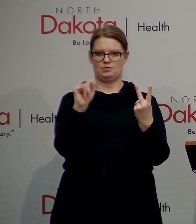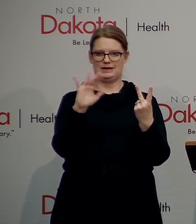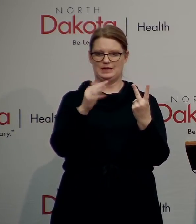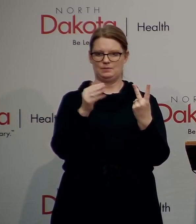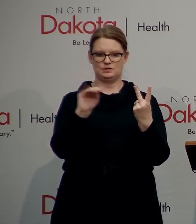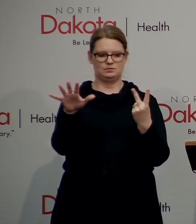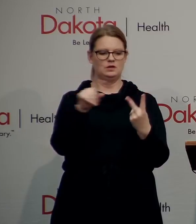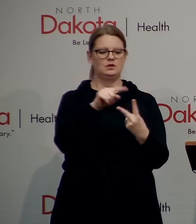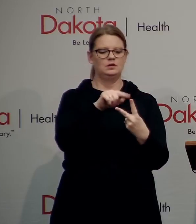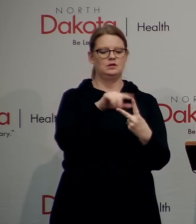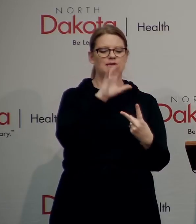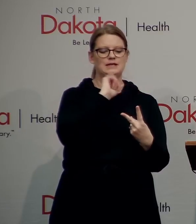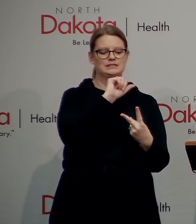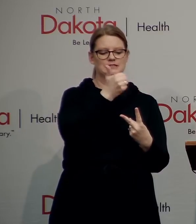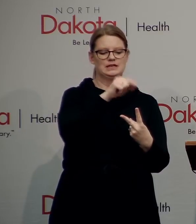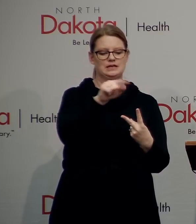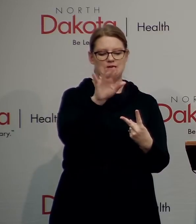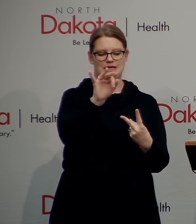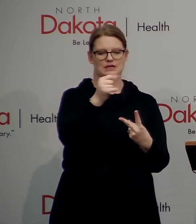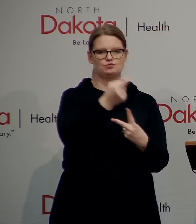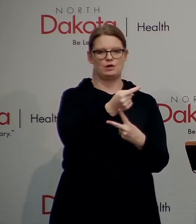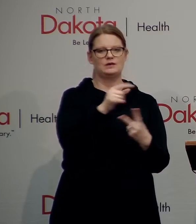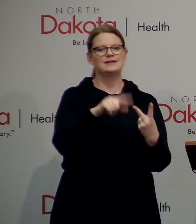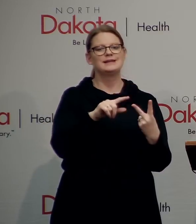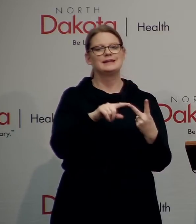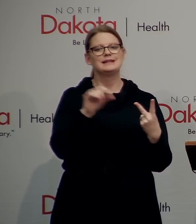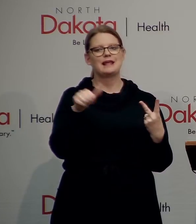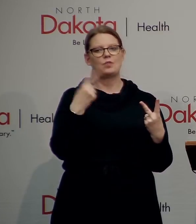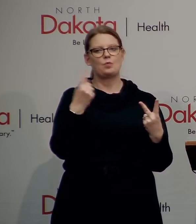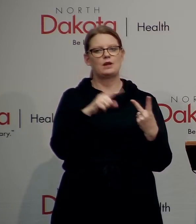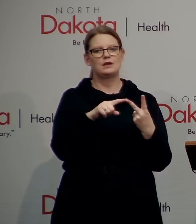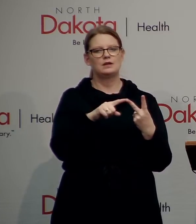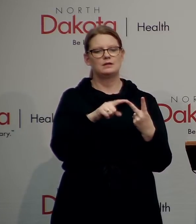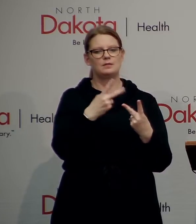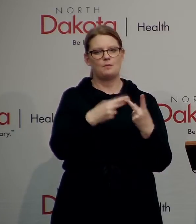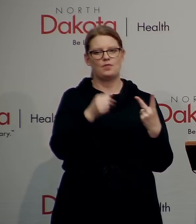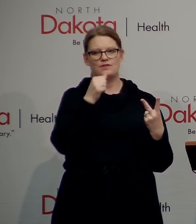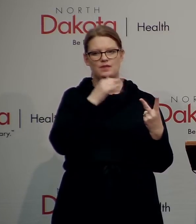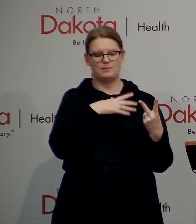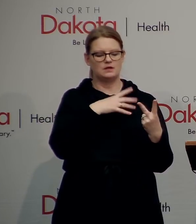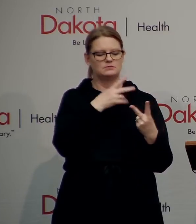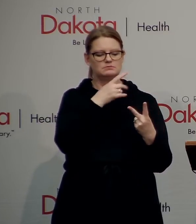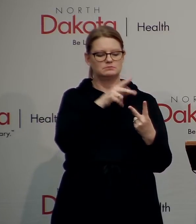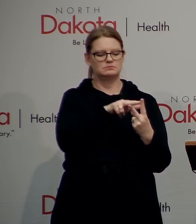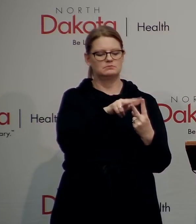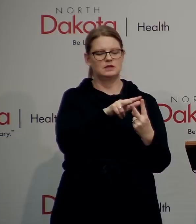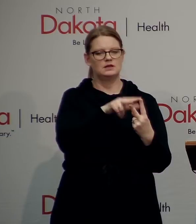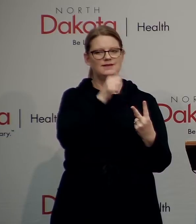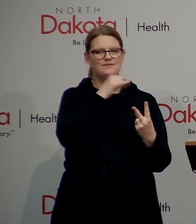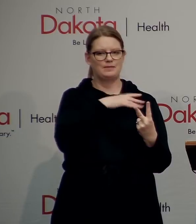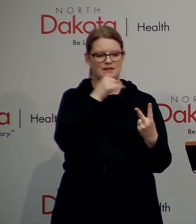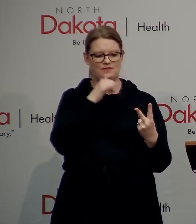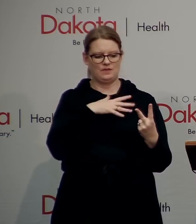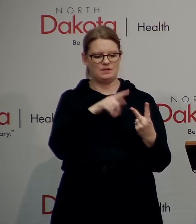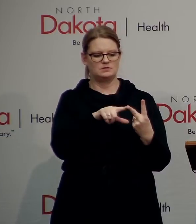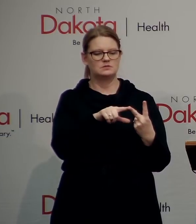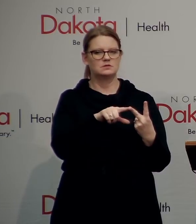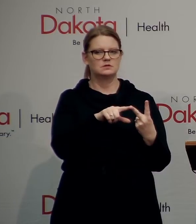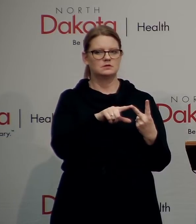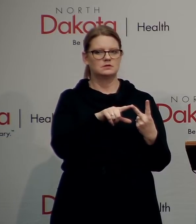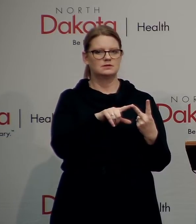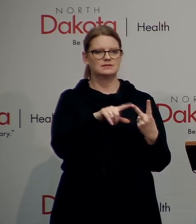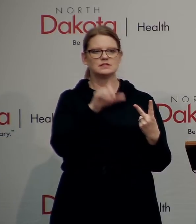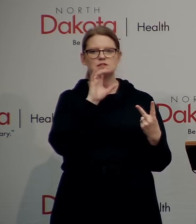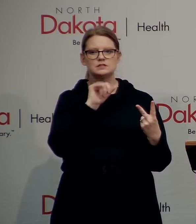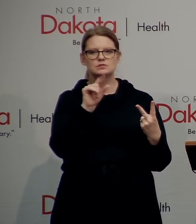one age 10 to 19, that's correct. The other one I said, and they're both females, that's correct. Both Morton County correct, but the one that I said was